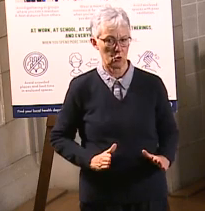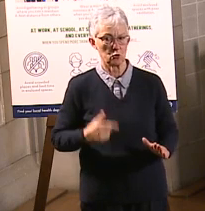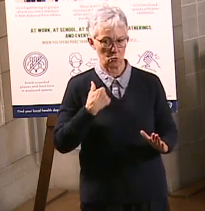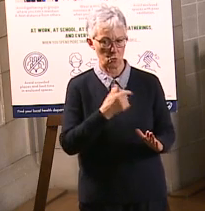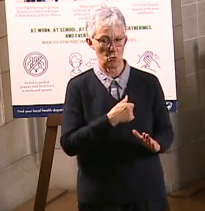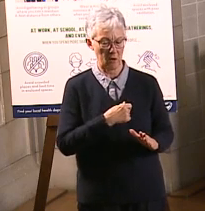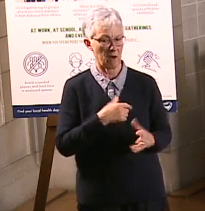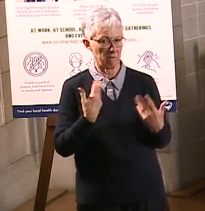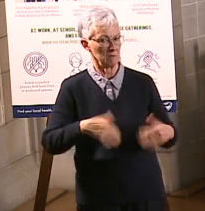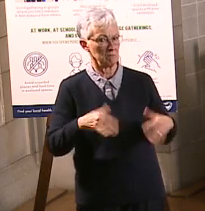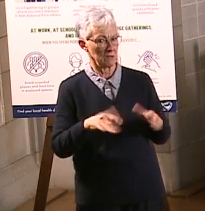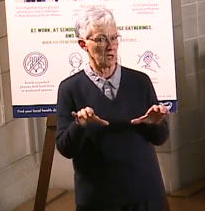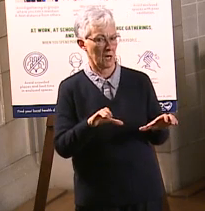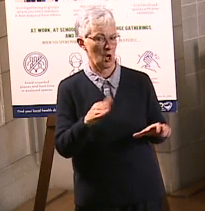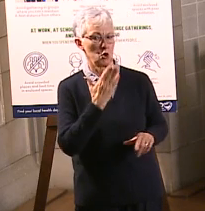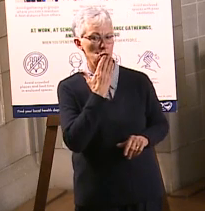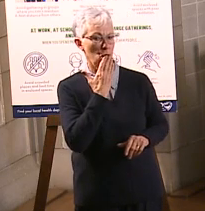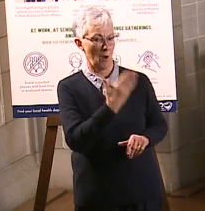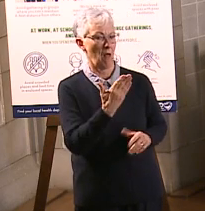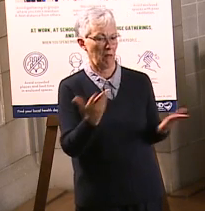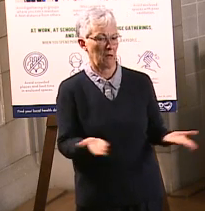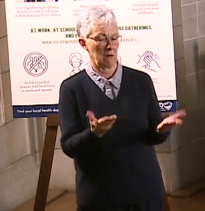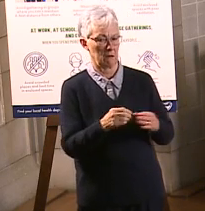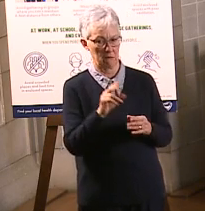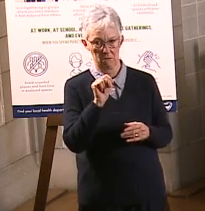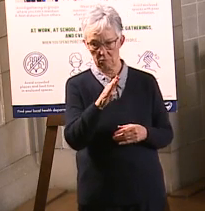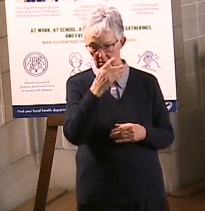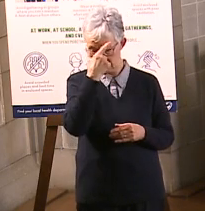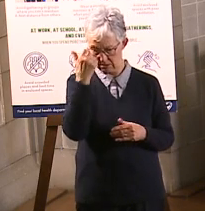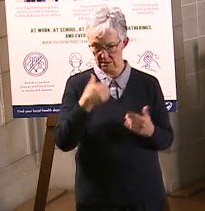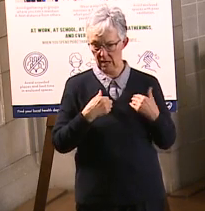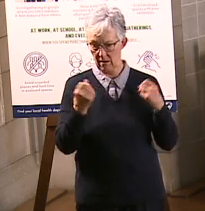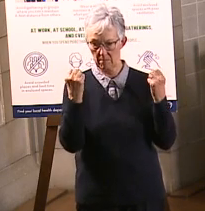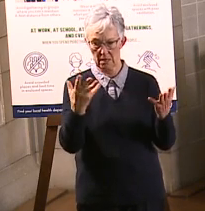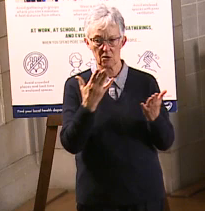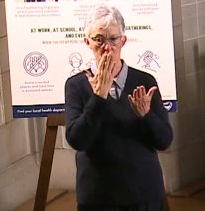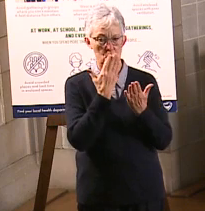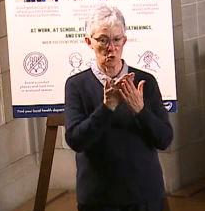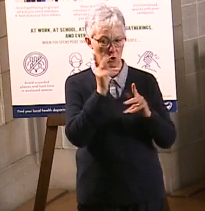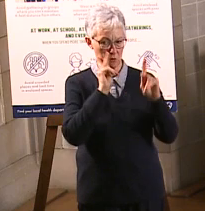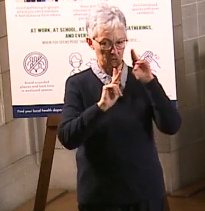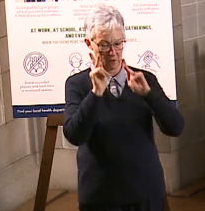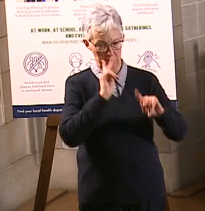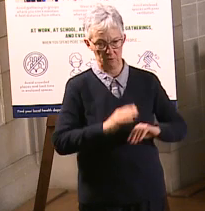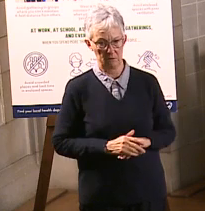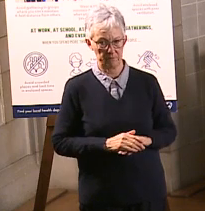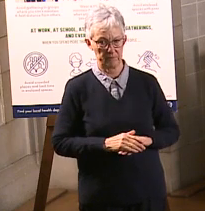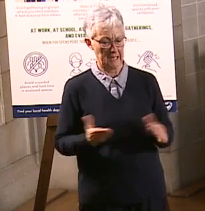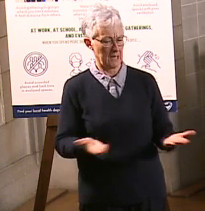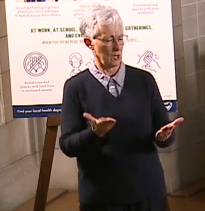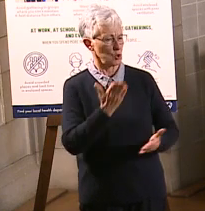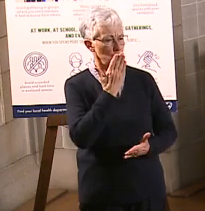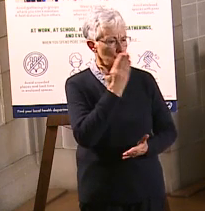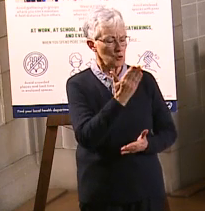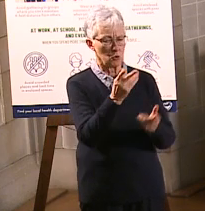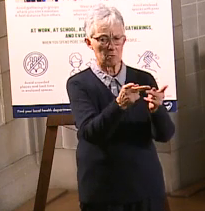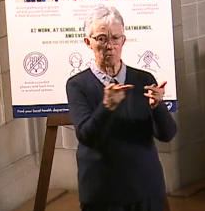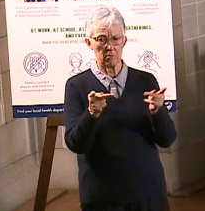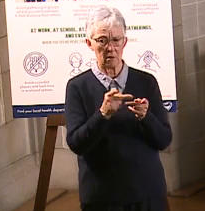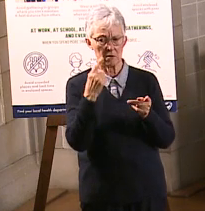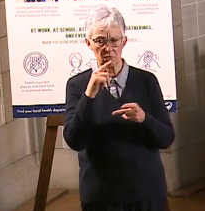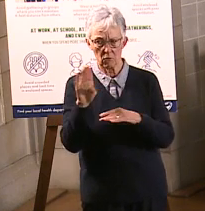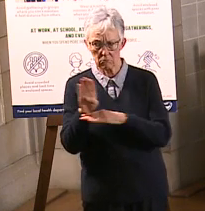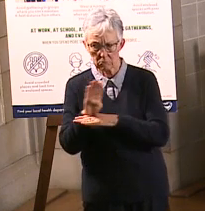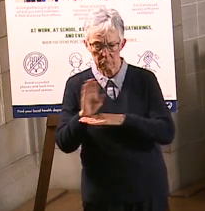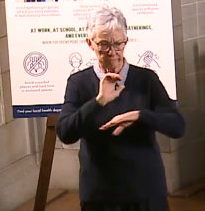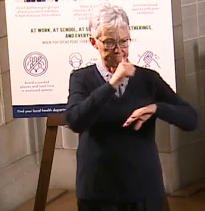Nebraska. And I think it is a fabulous climate for businesses to operate. The leadership